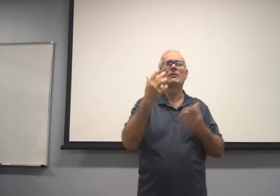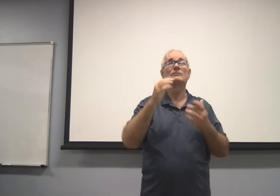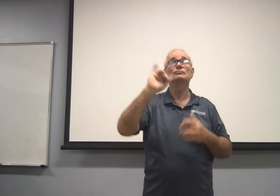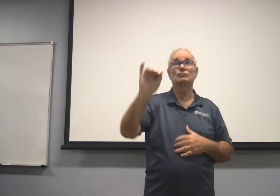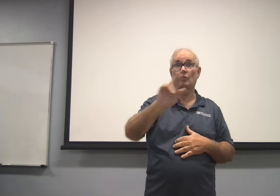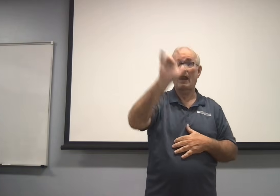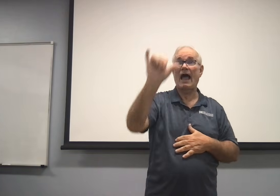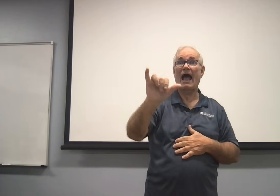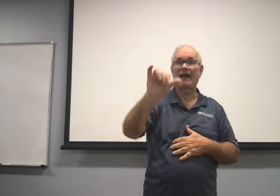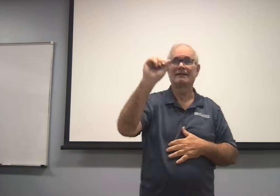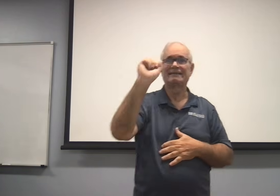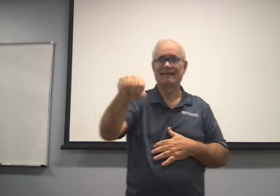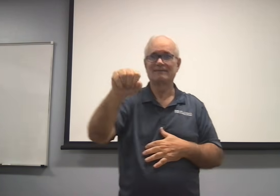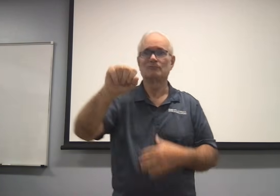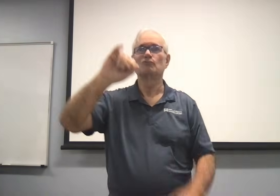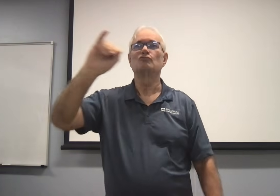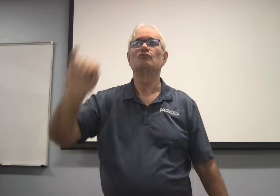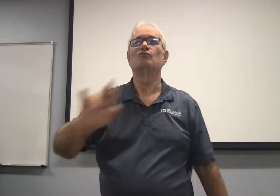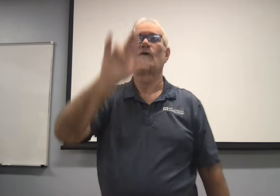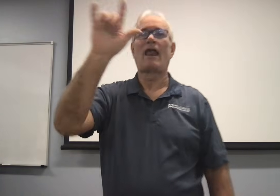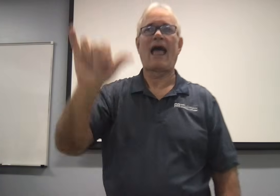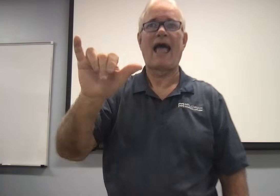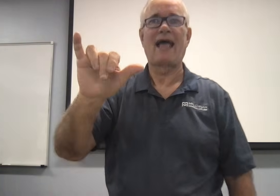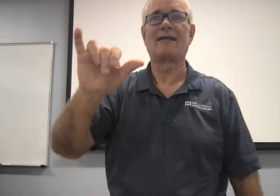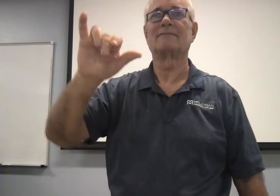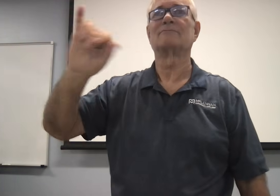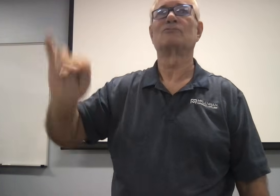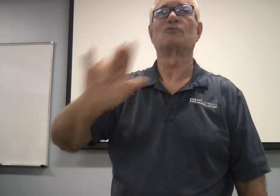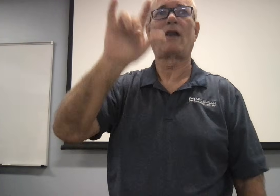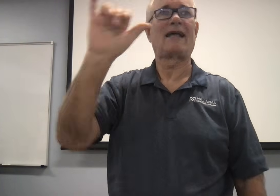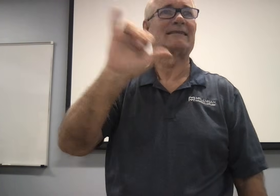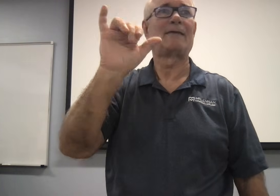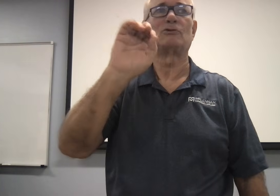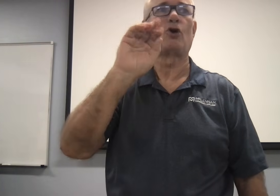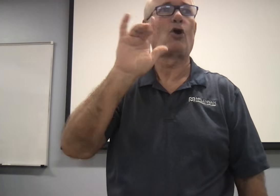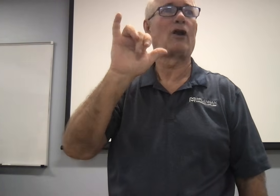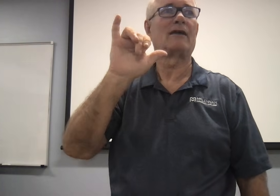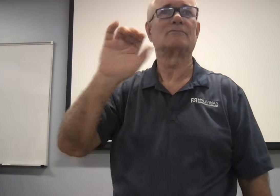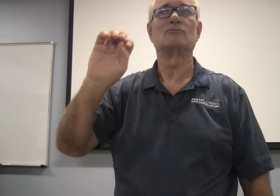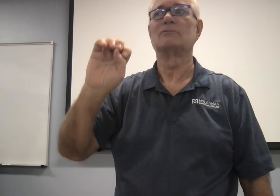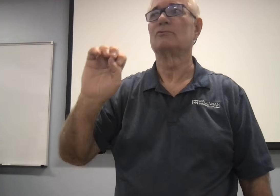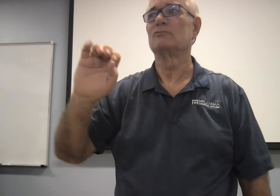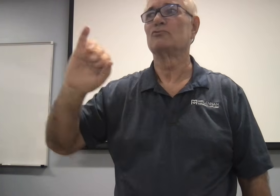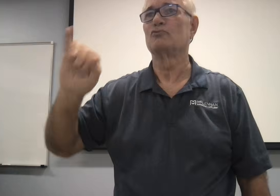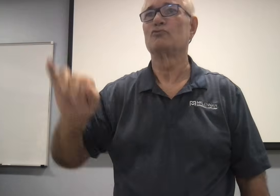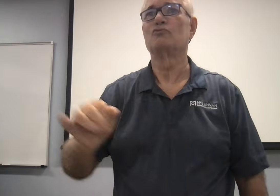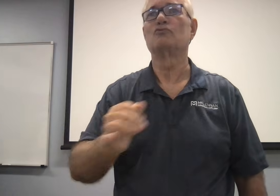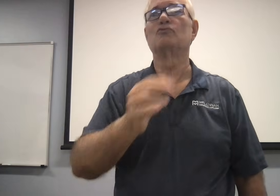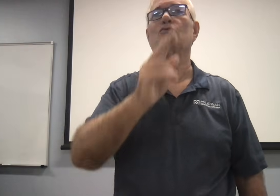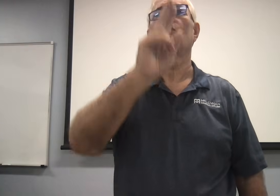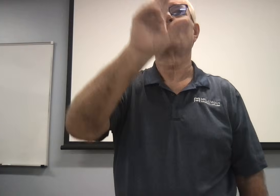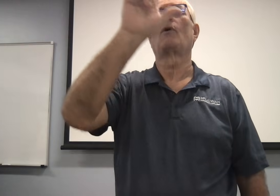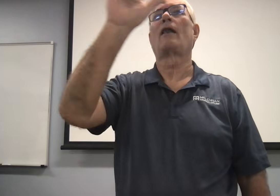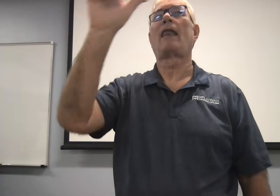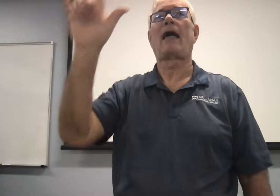Clockwise and counterclockwise. So early, or July, yes, it has the same movement as early.